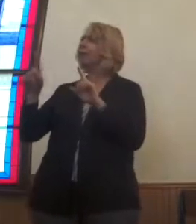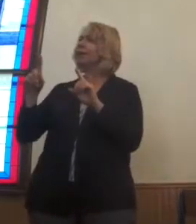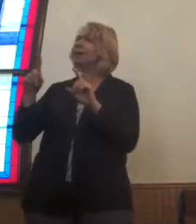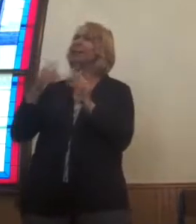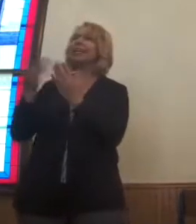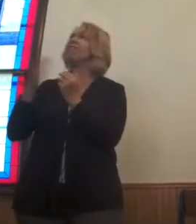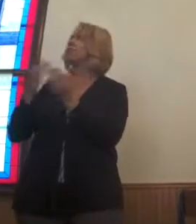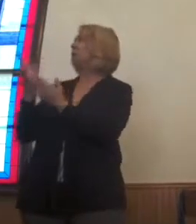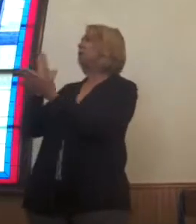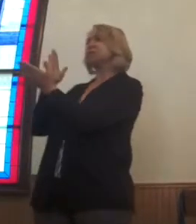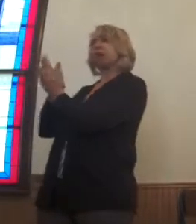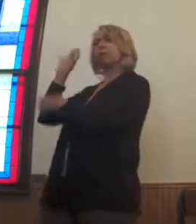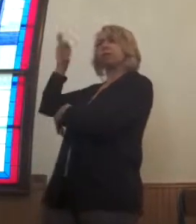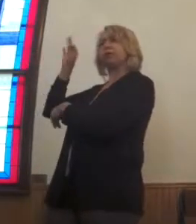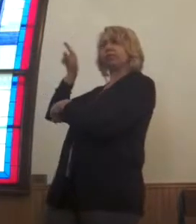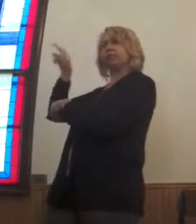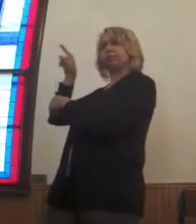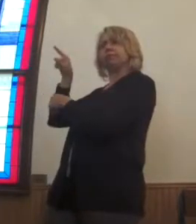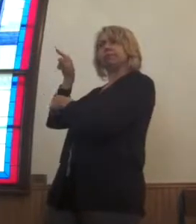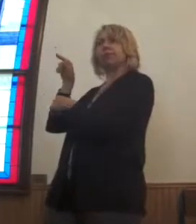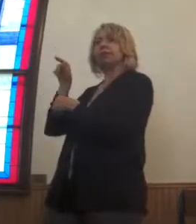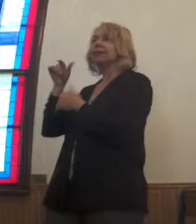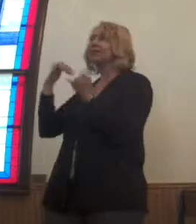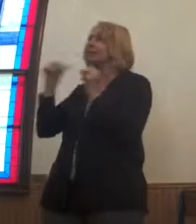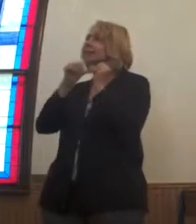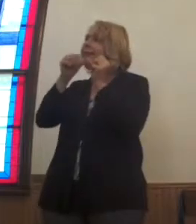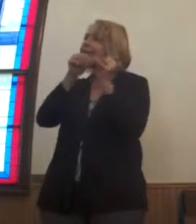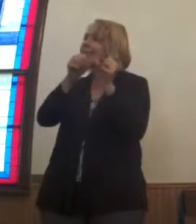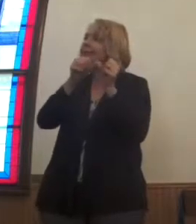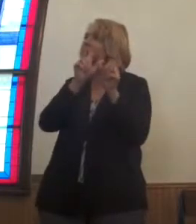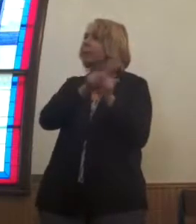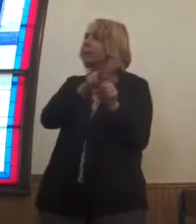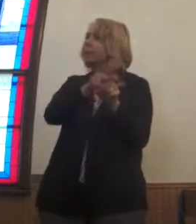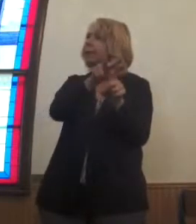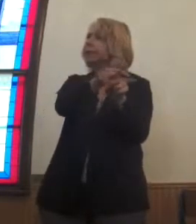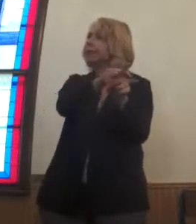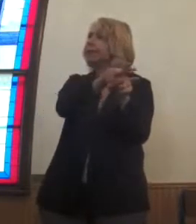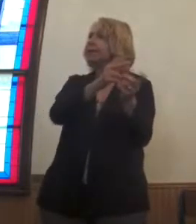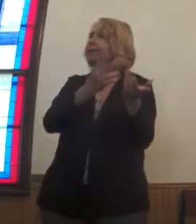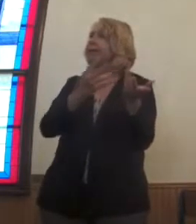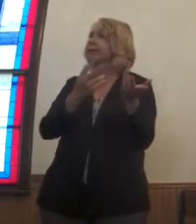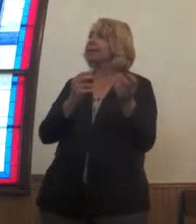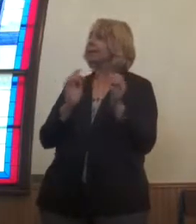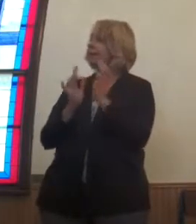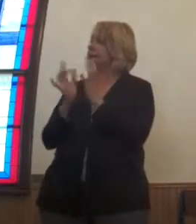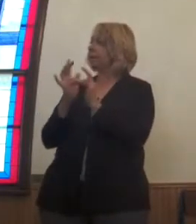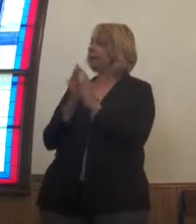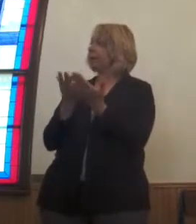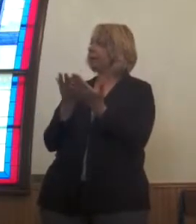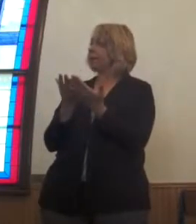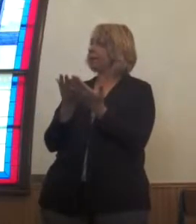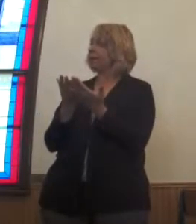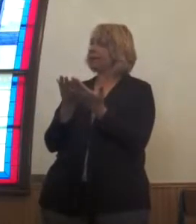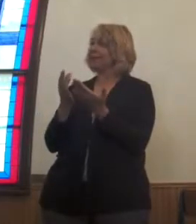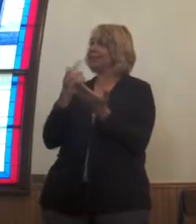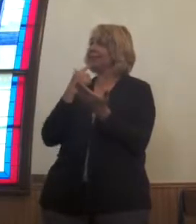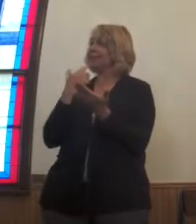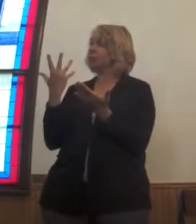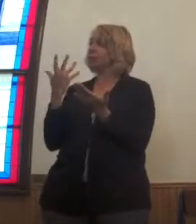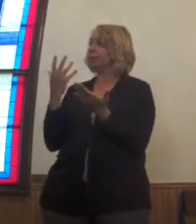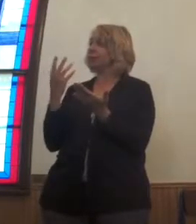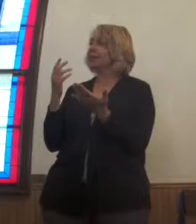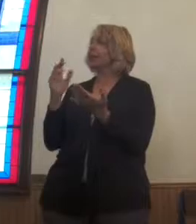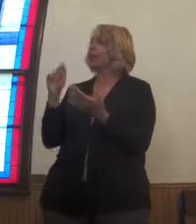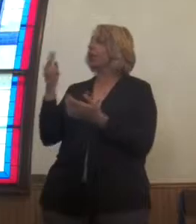continue. Many of us this morning correlate with scripture that is commonly referred to as